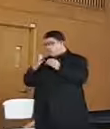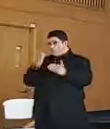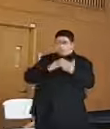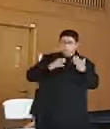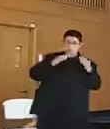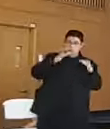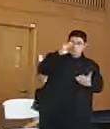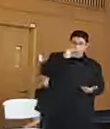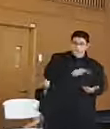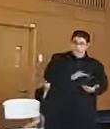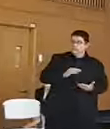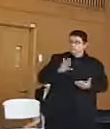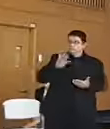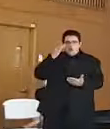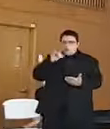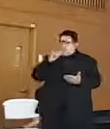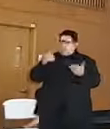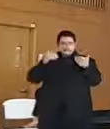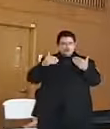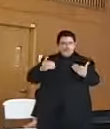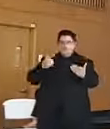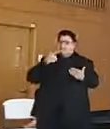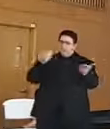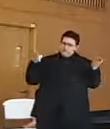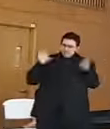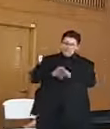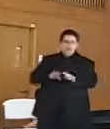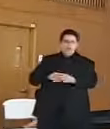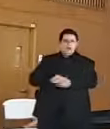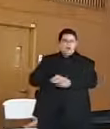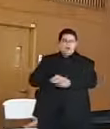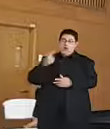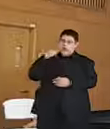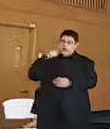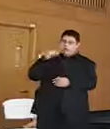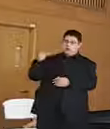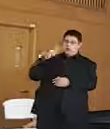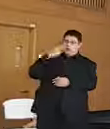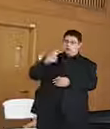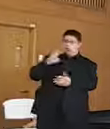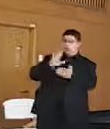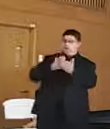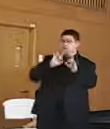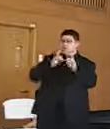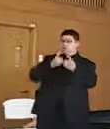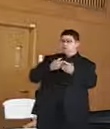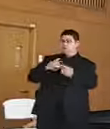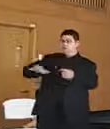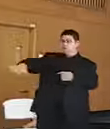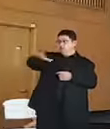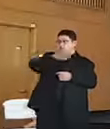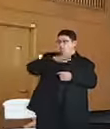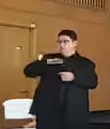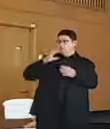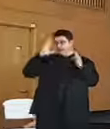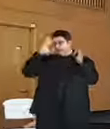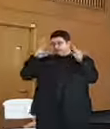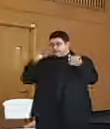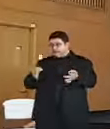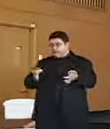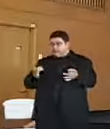one accord and say, shut it down? I think you're seeing school districts across the county making a decision based on